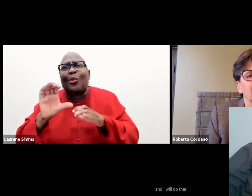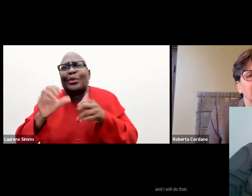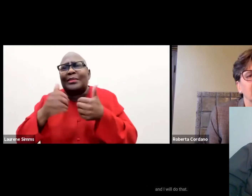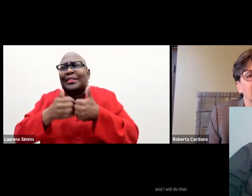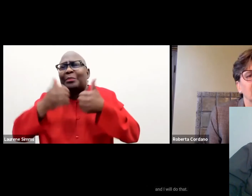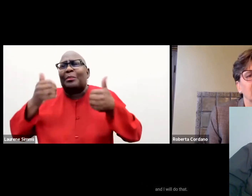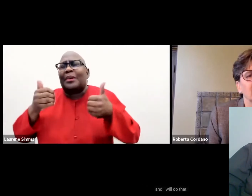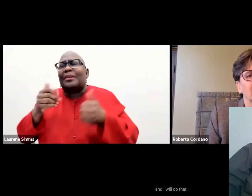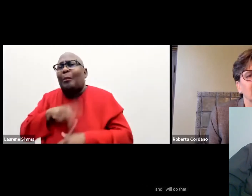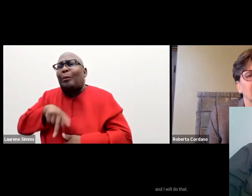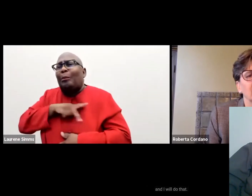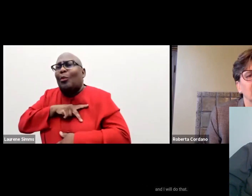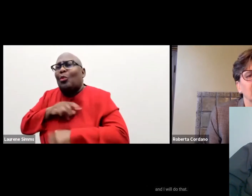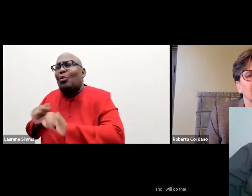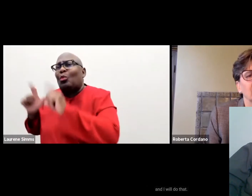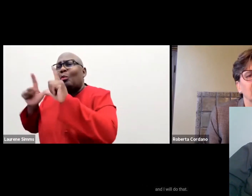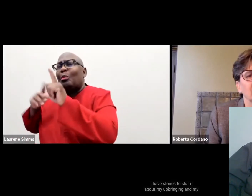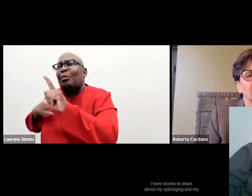People have asked